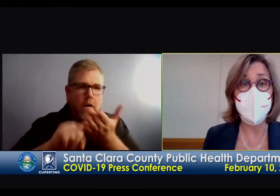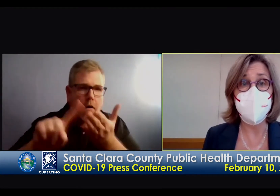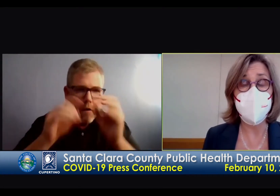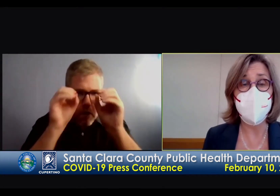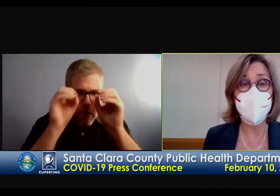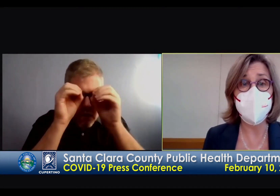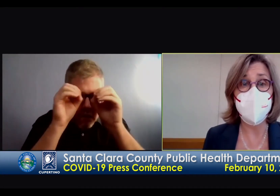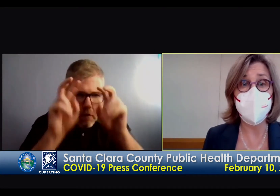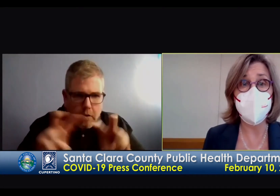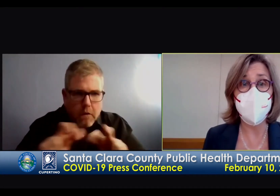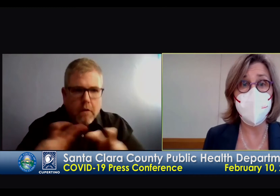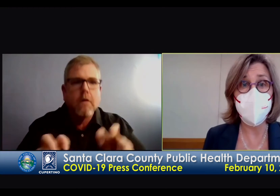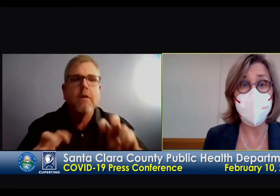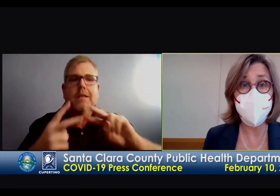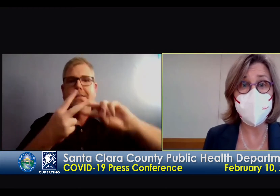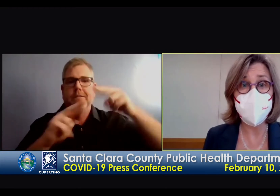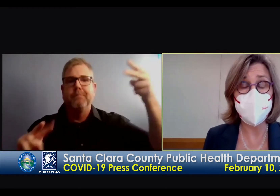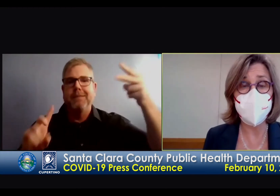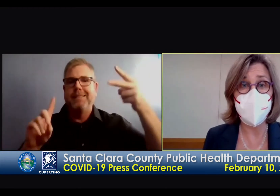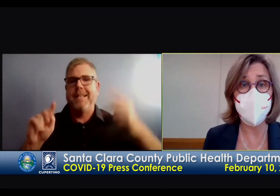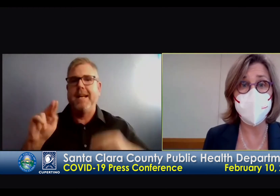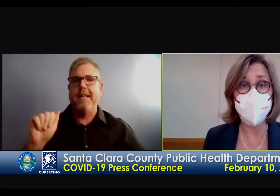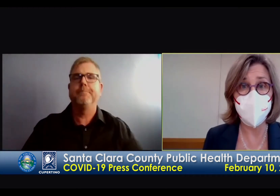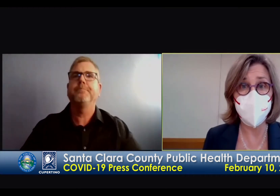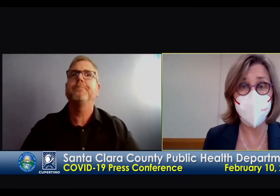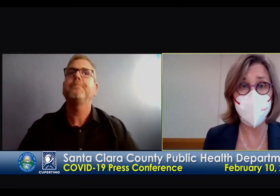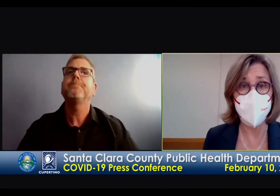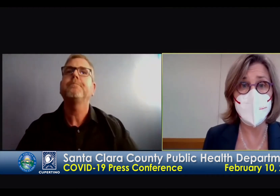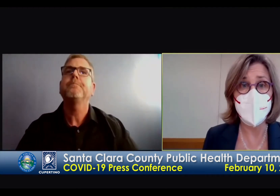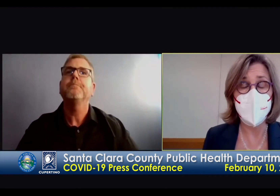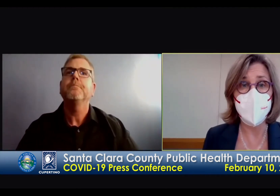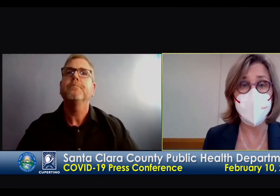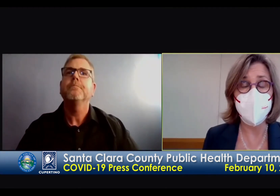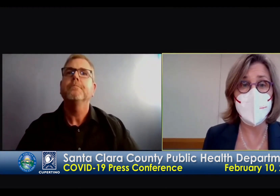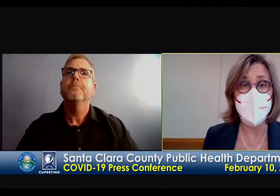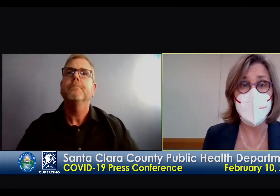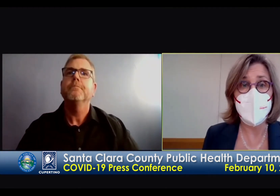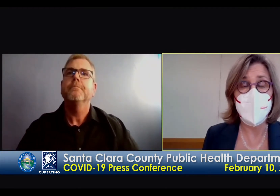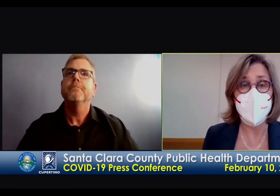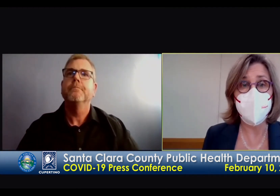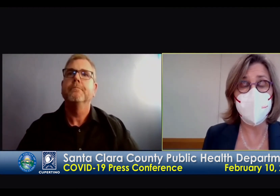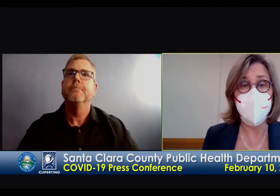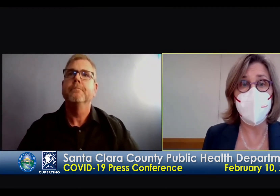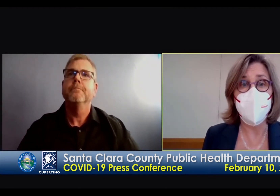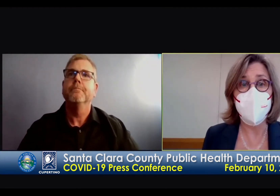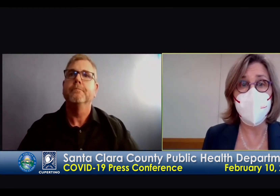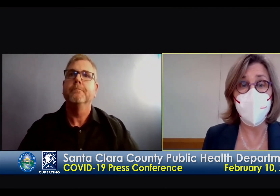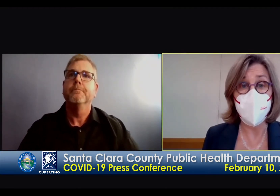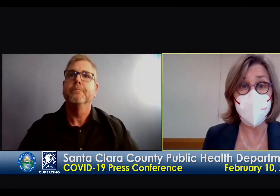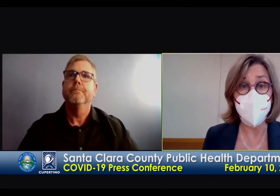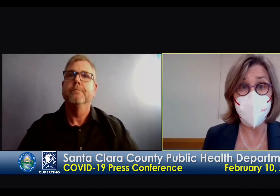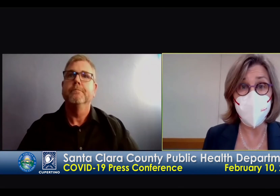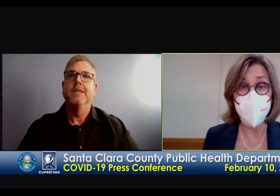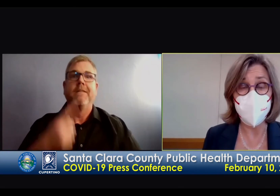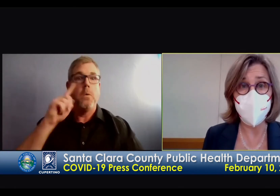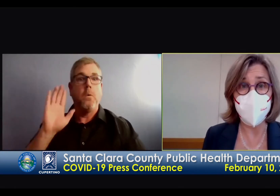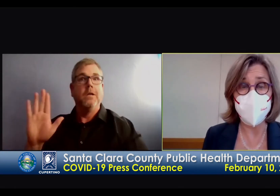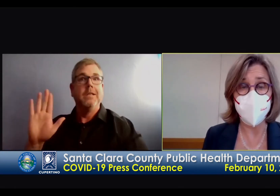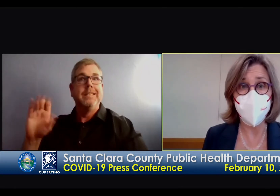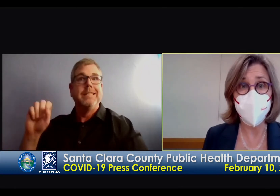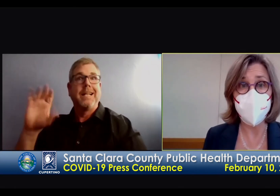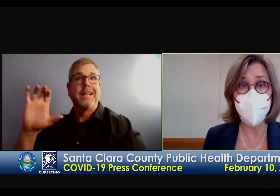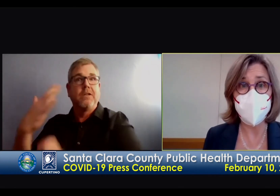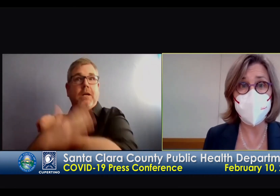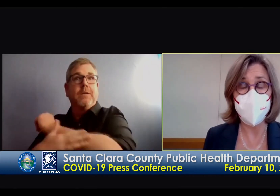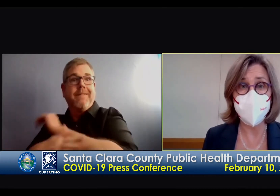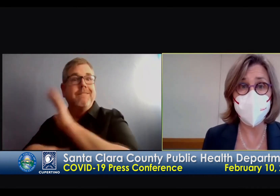by Dr. Ben Pinsky's lab at Stanford. And so now that we have the information,